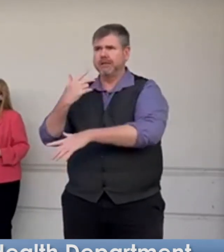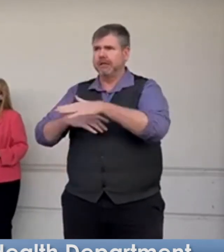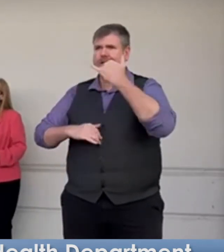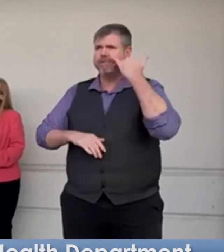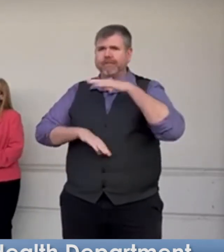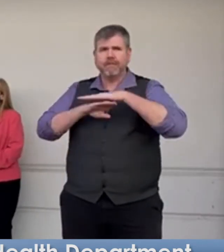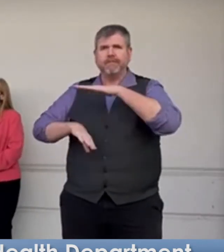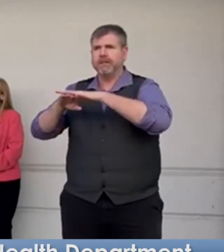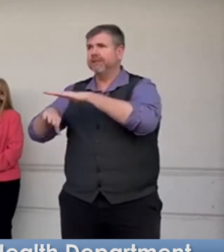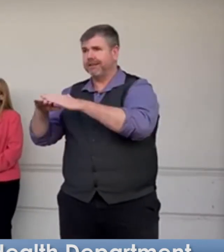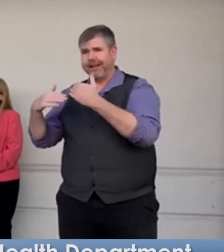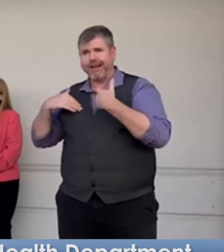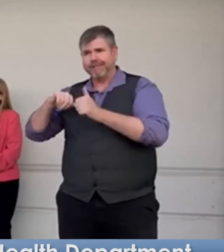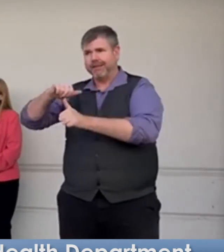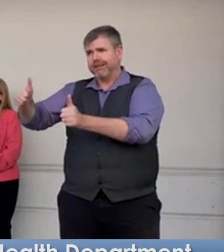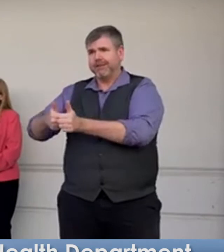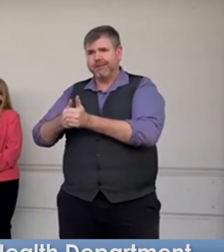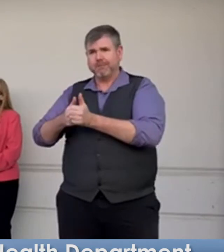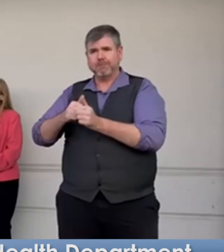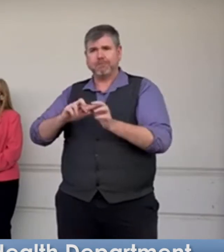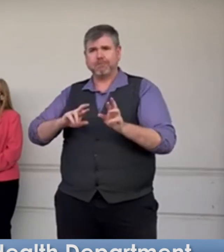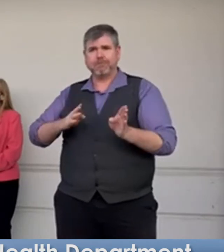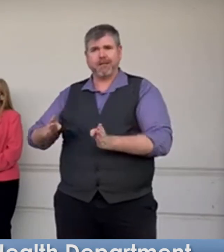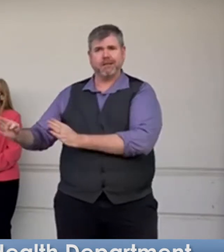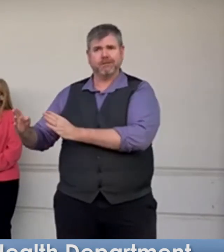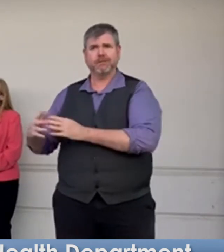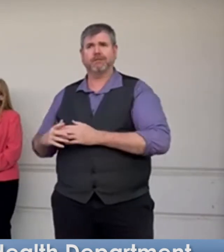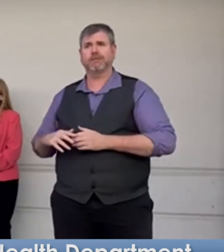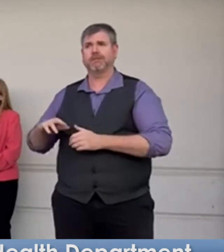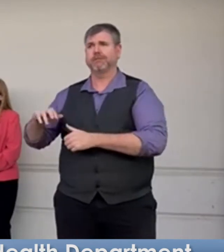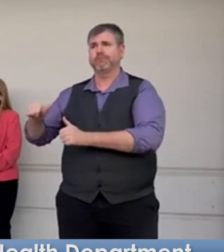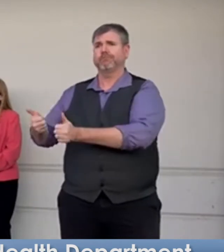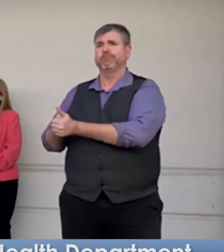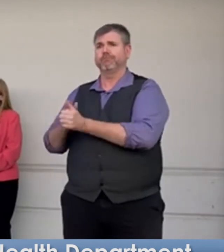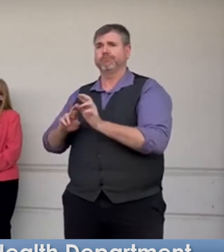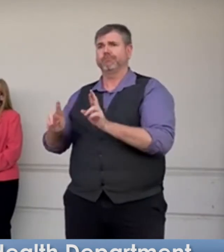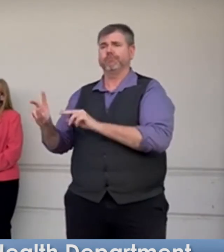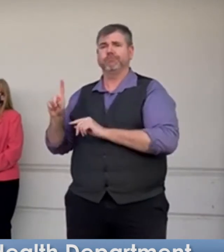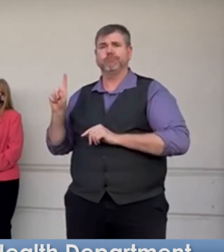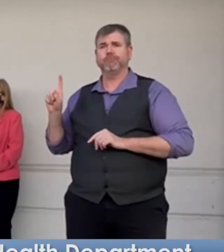When we get cases reported, they